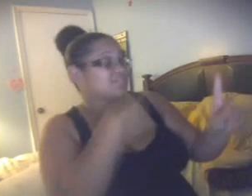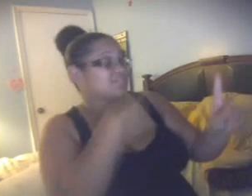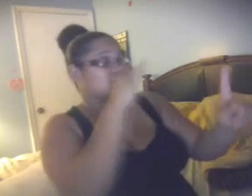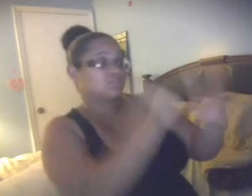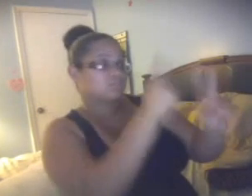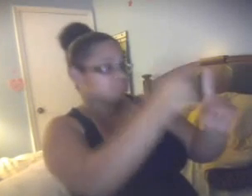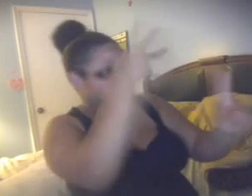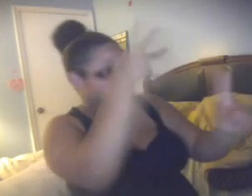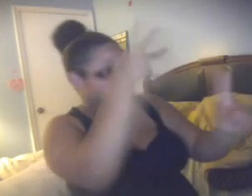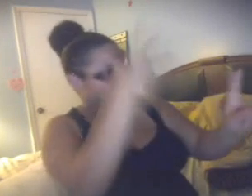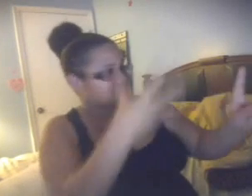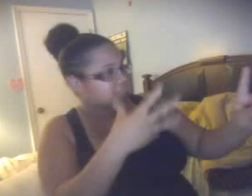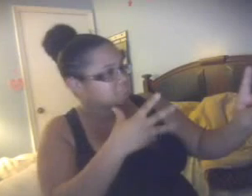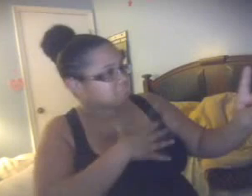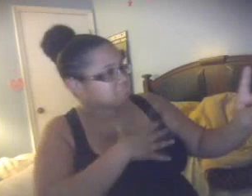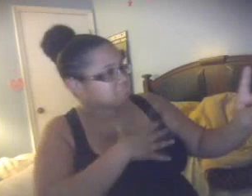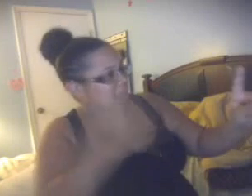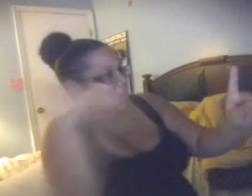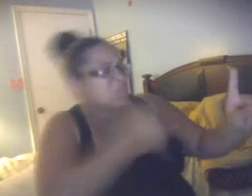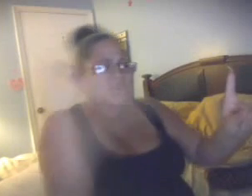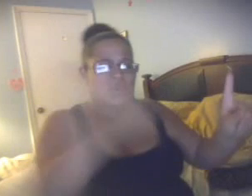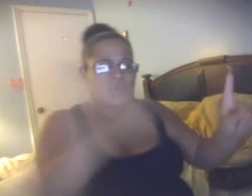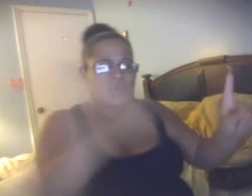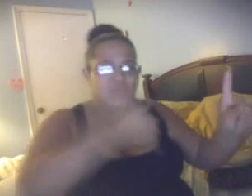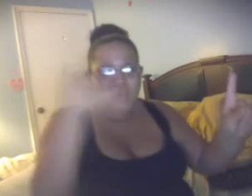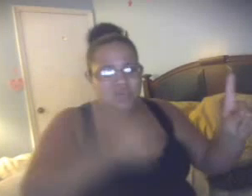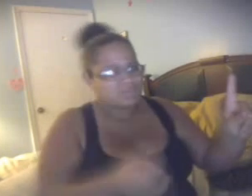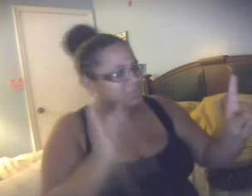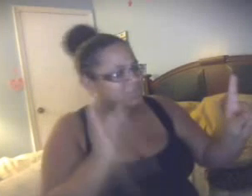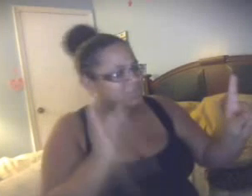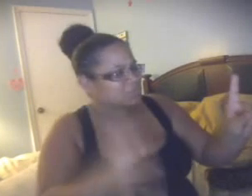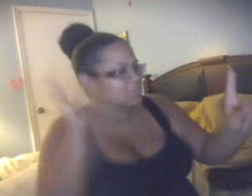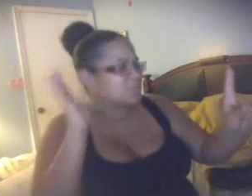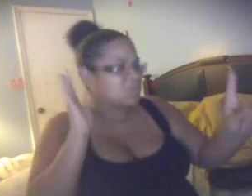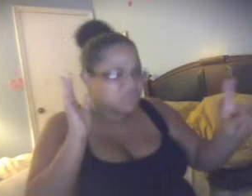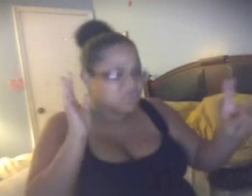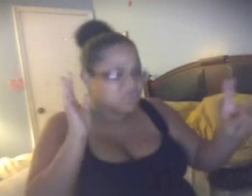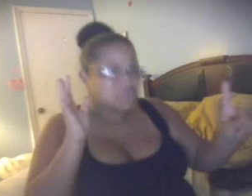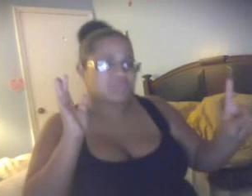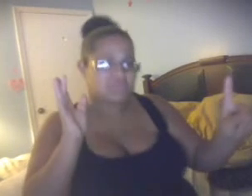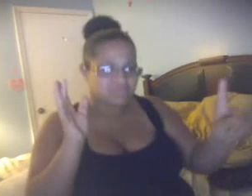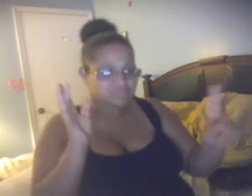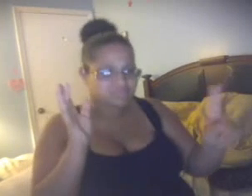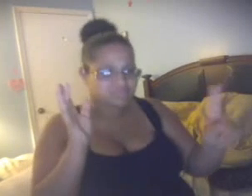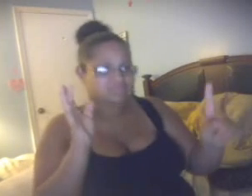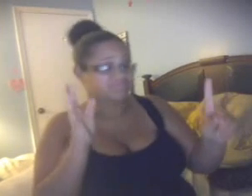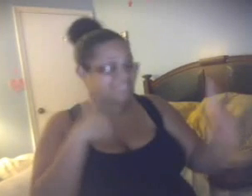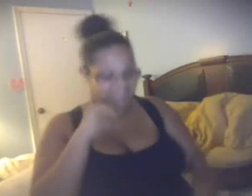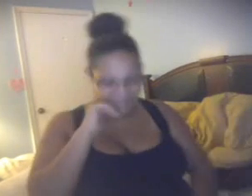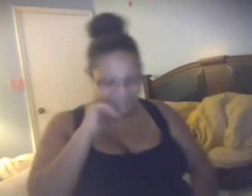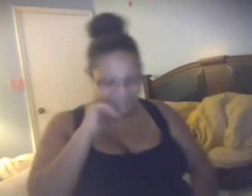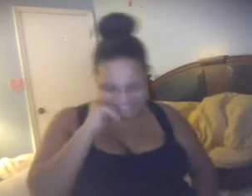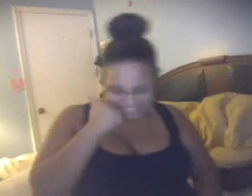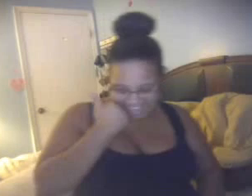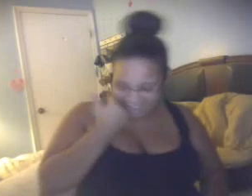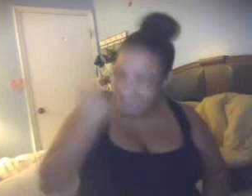always had my eyes on this one particular guy. I was